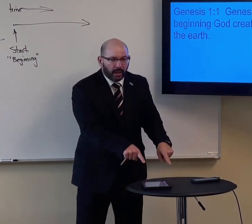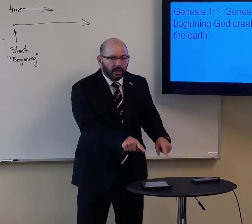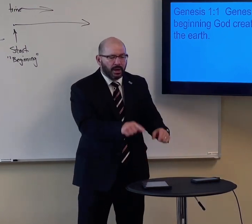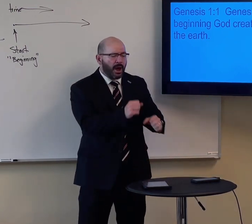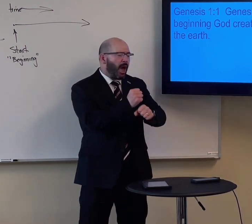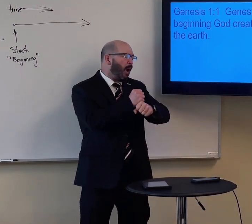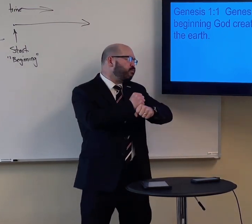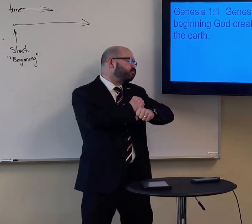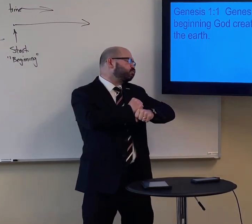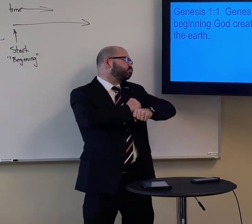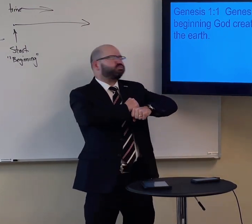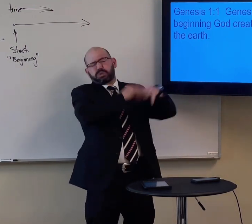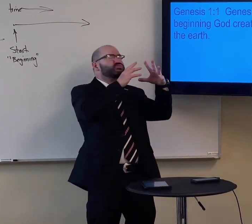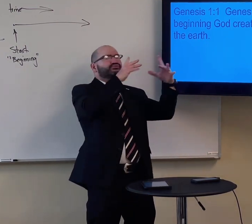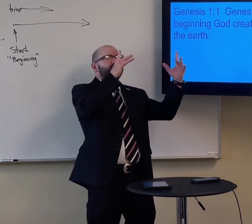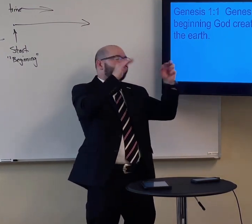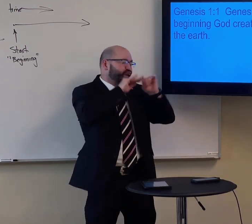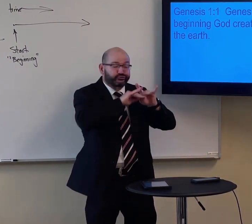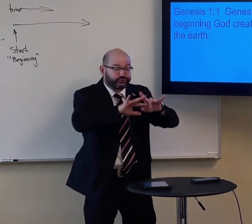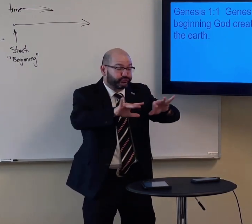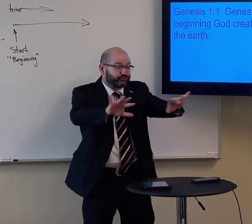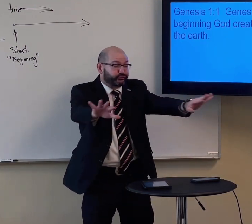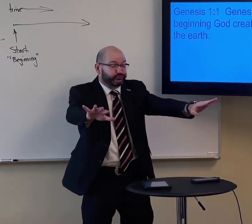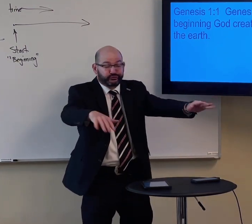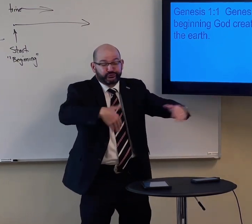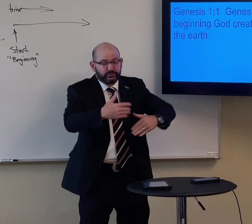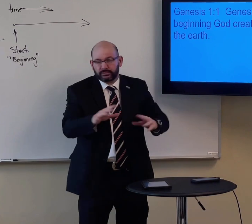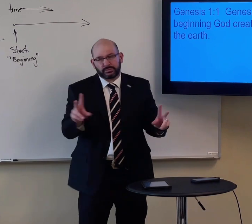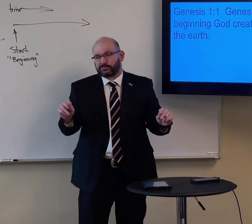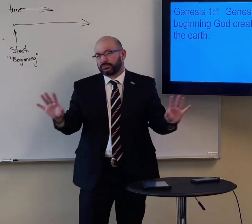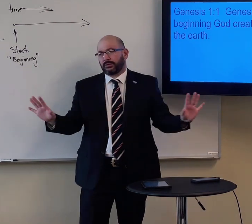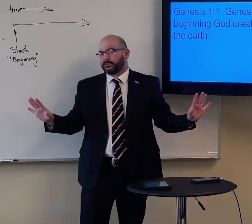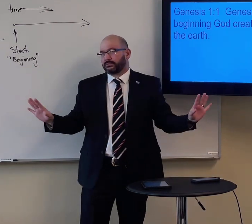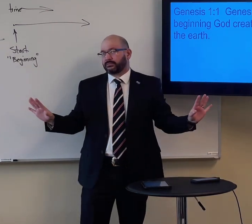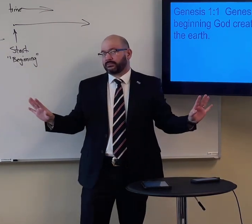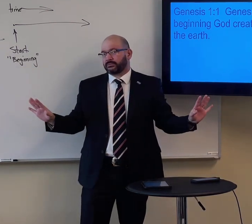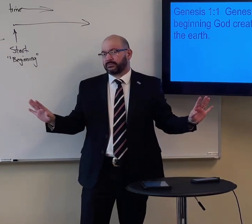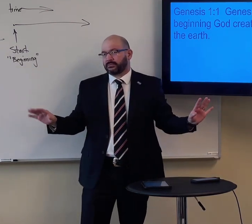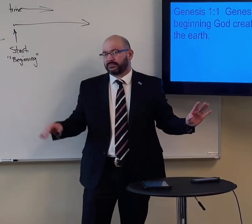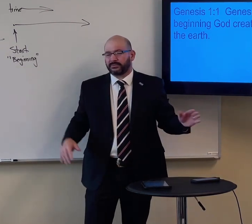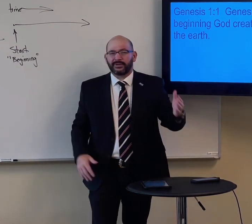What they say happened, the big bang and everything spread out and organized itself.